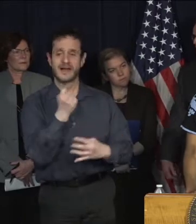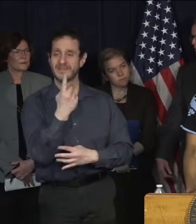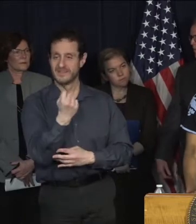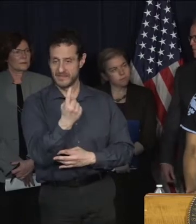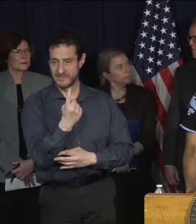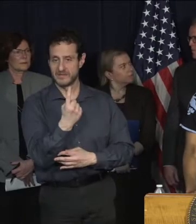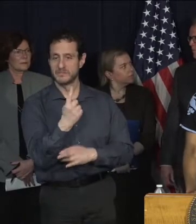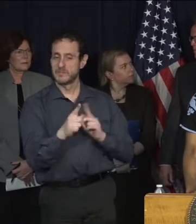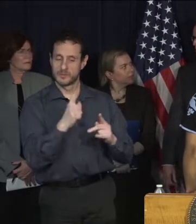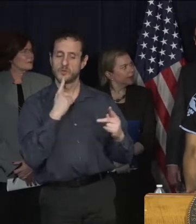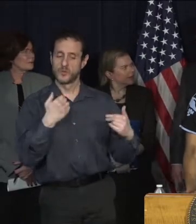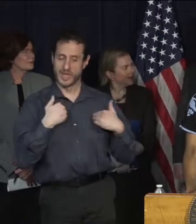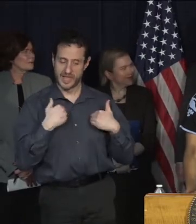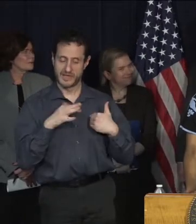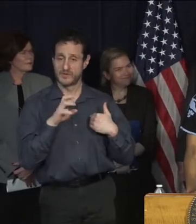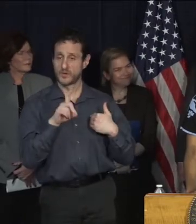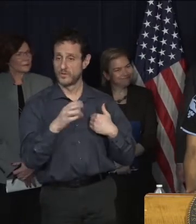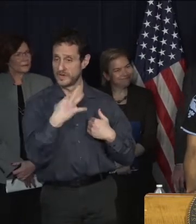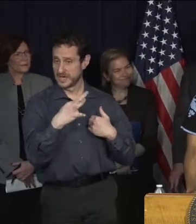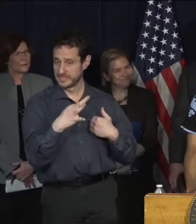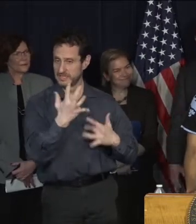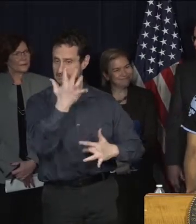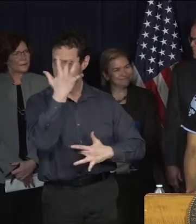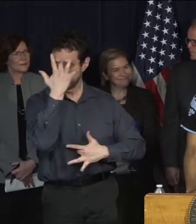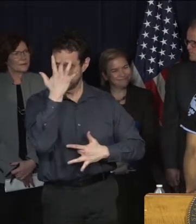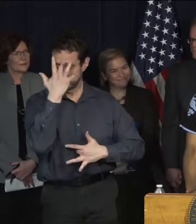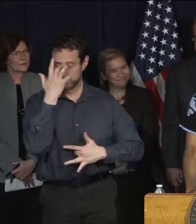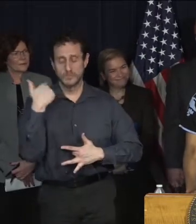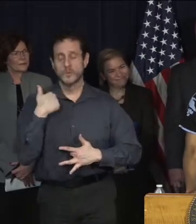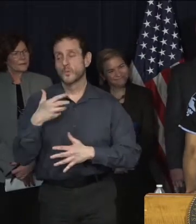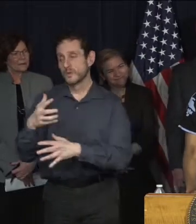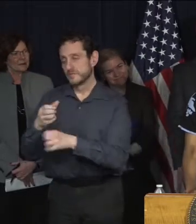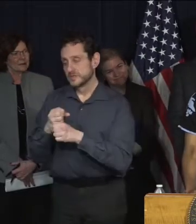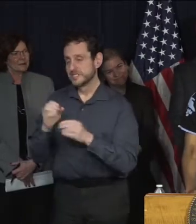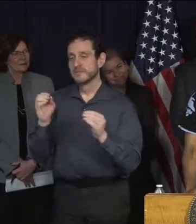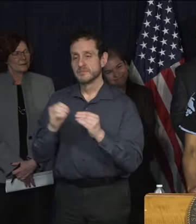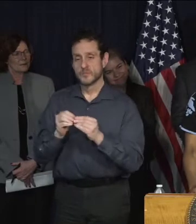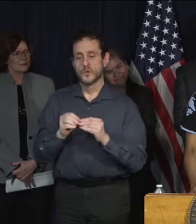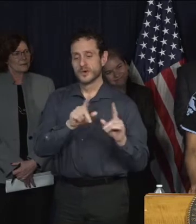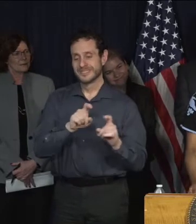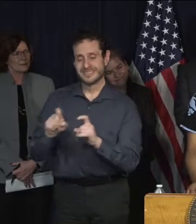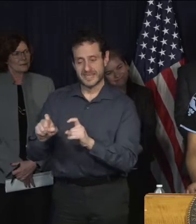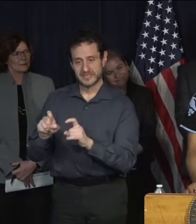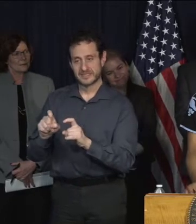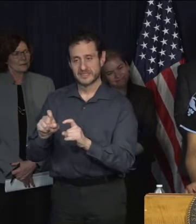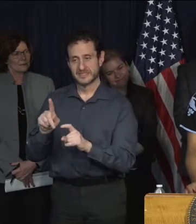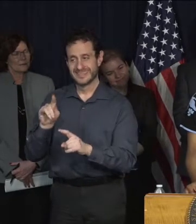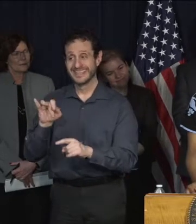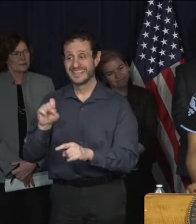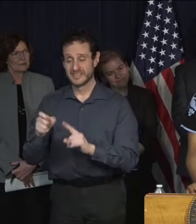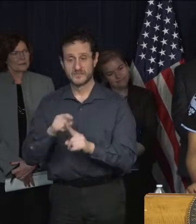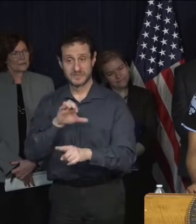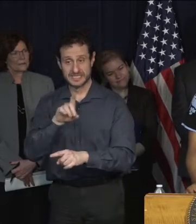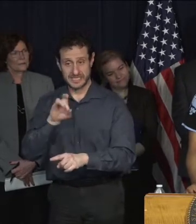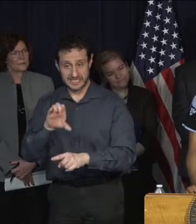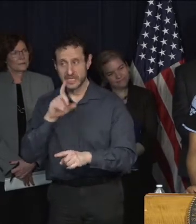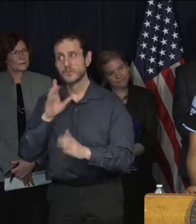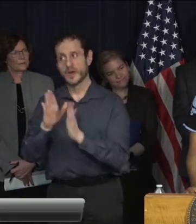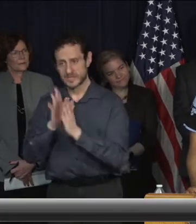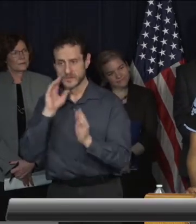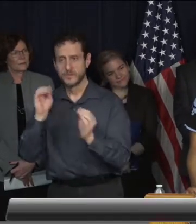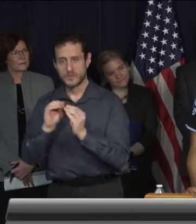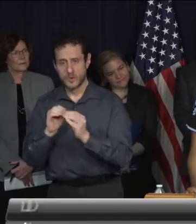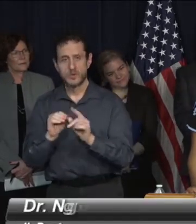positives. We have received additional reagents and test kits from the CDC, and we're still requesting more. And as you